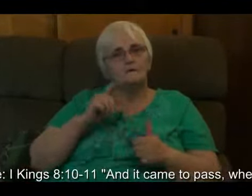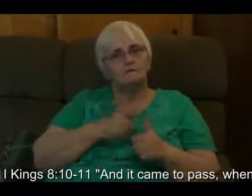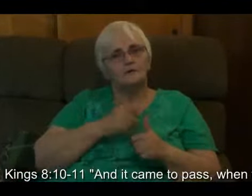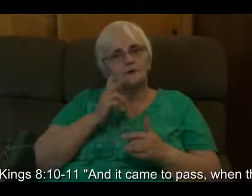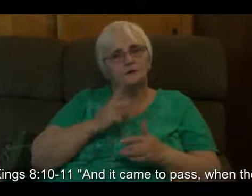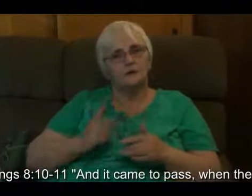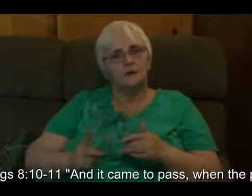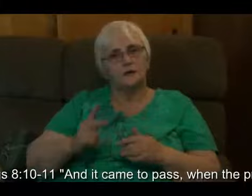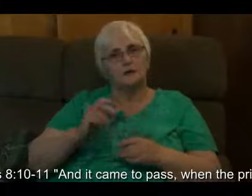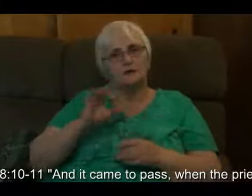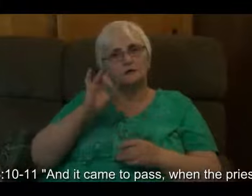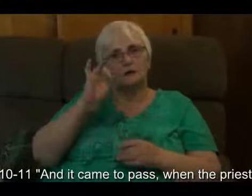First Kings 8:10-11.